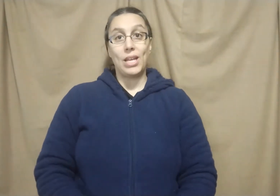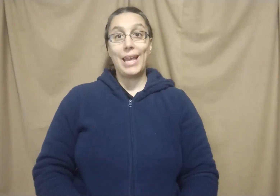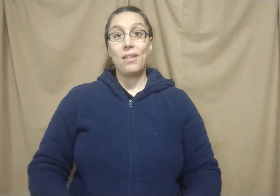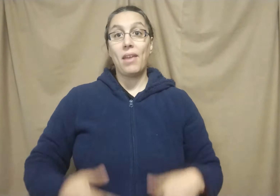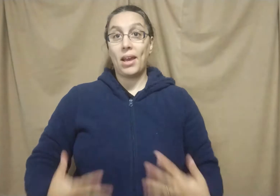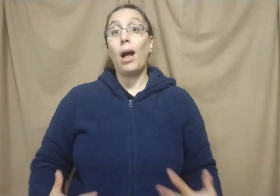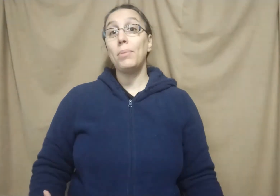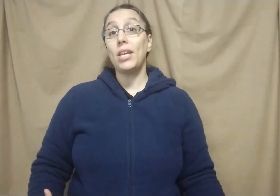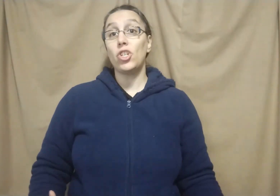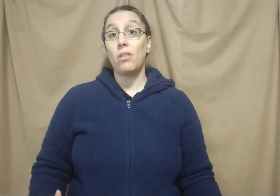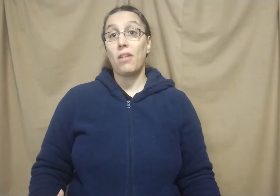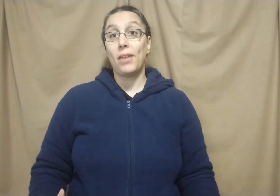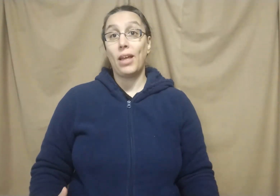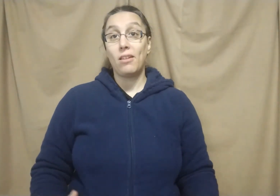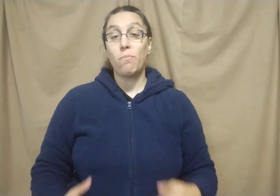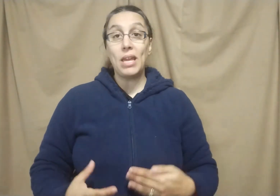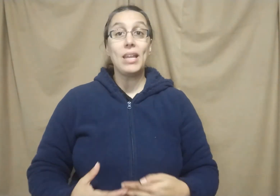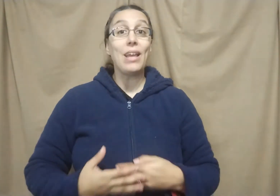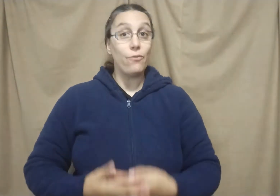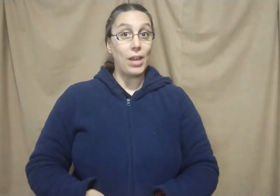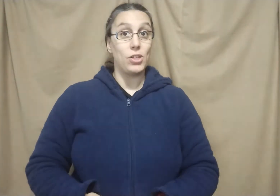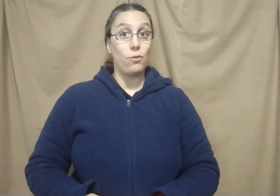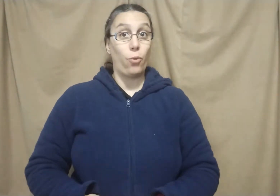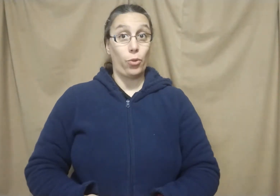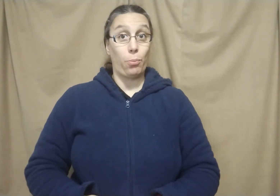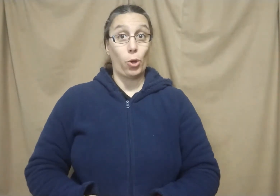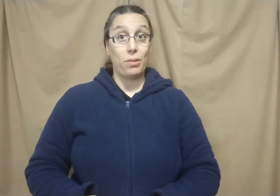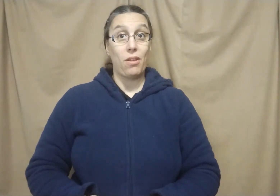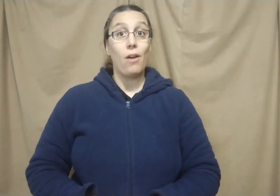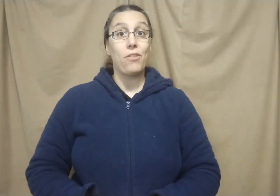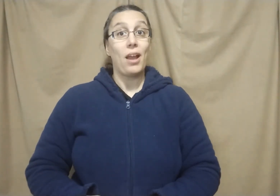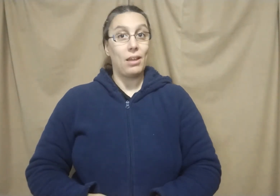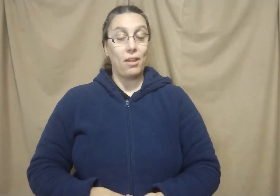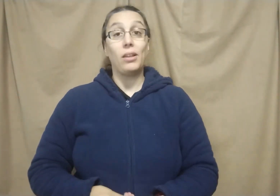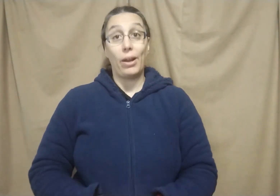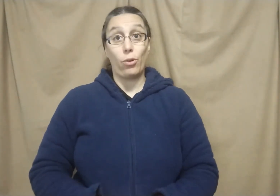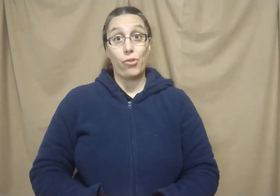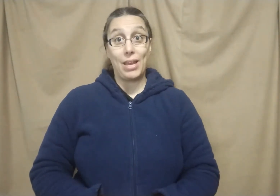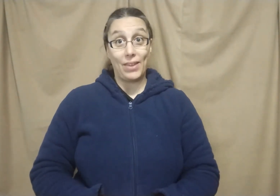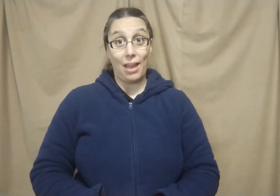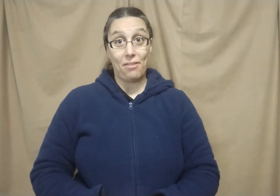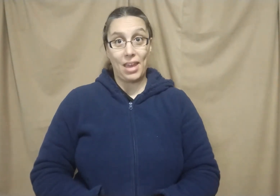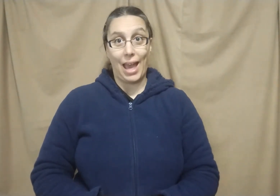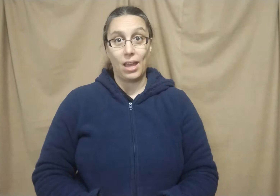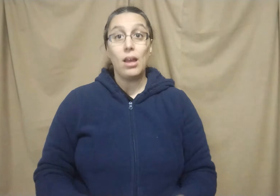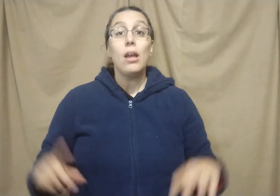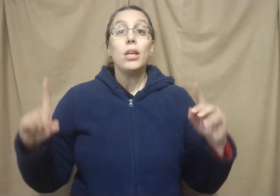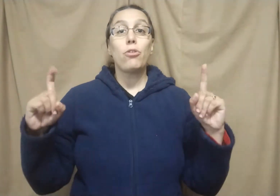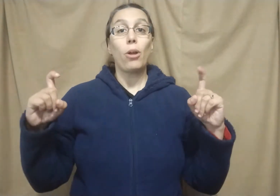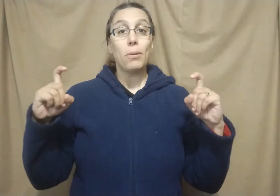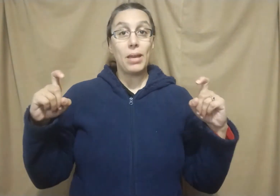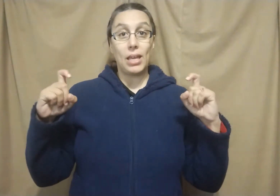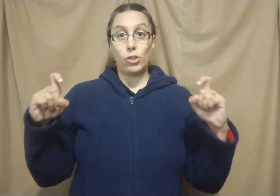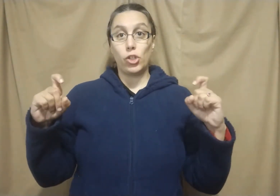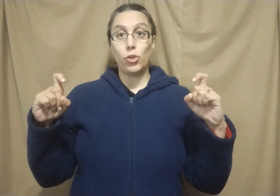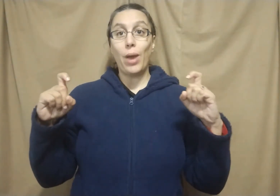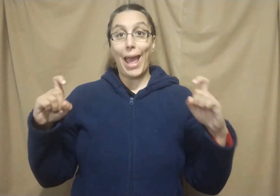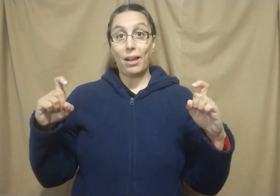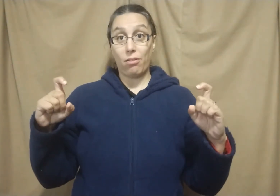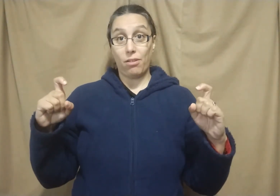is a combination sign that has been invented for the purpose of silent heraldry in the SCA. You start by making two X